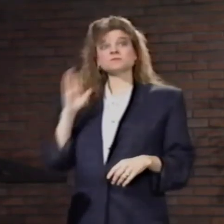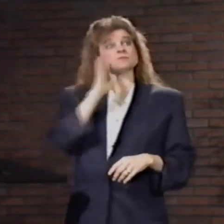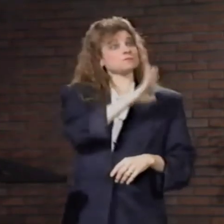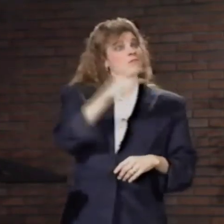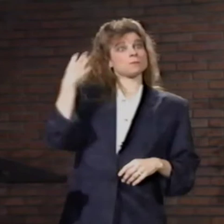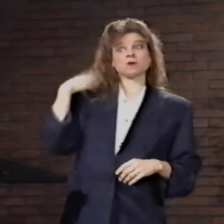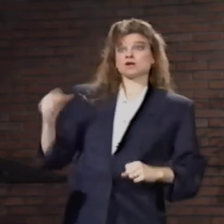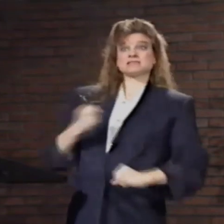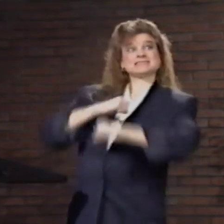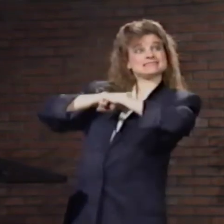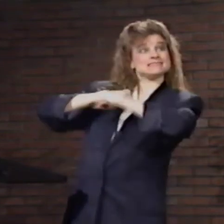basis.